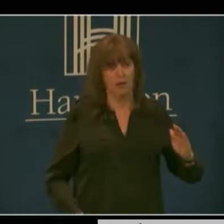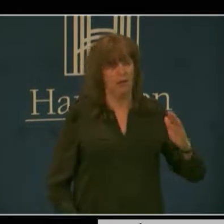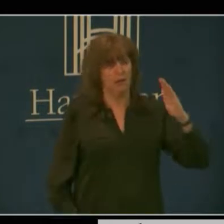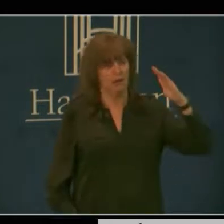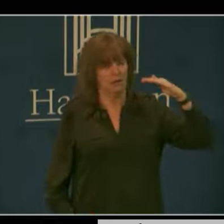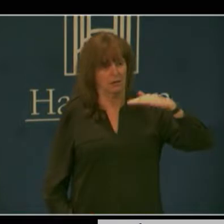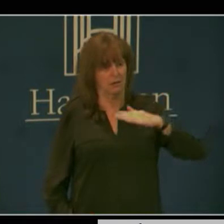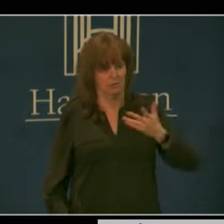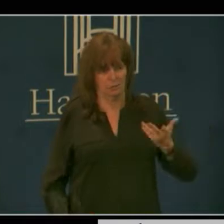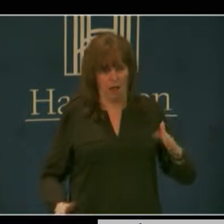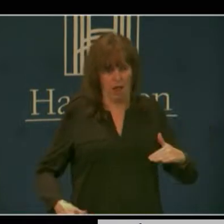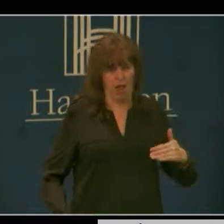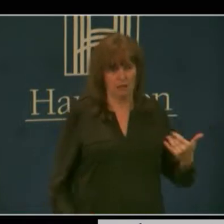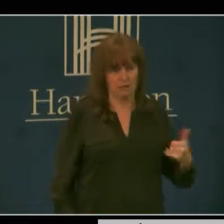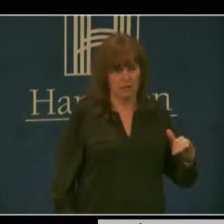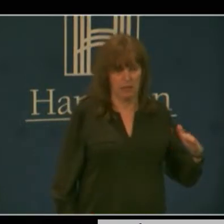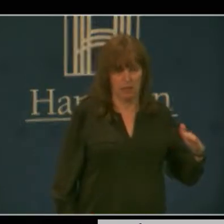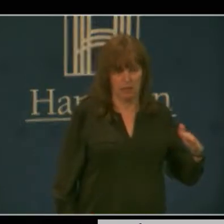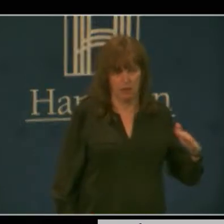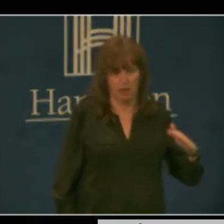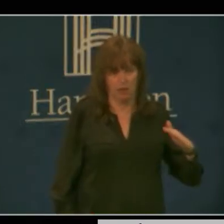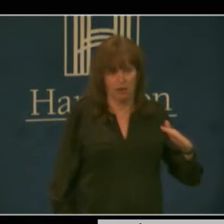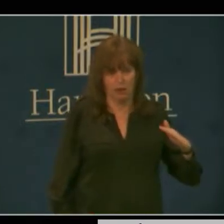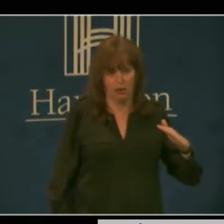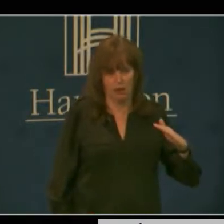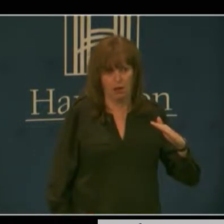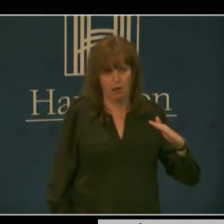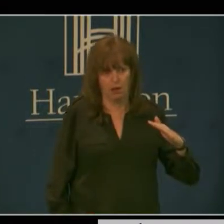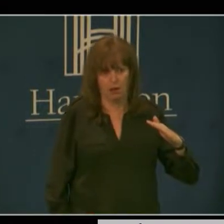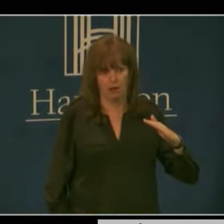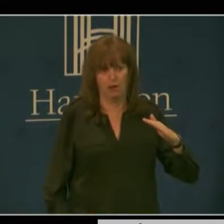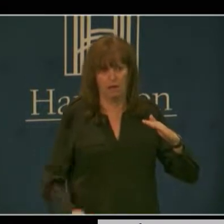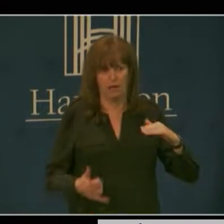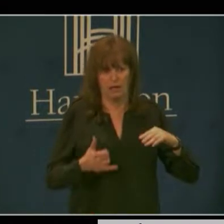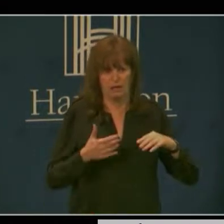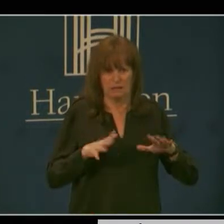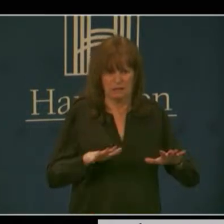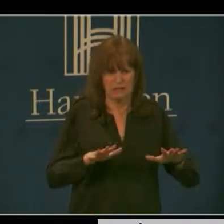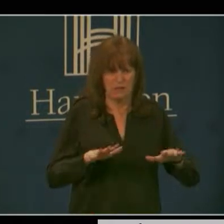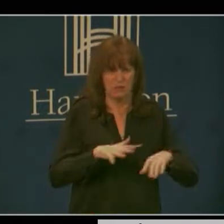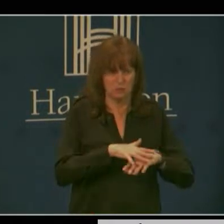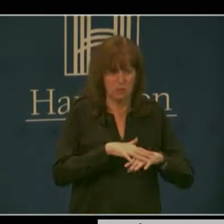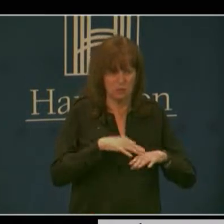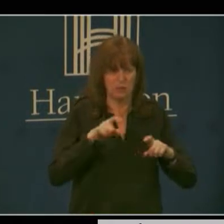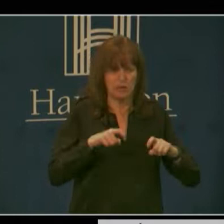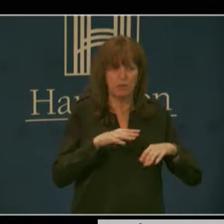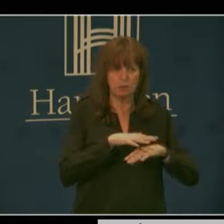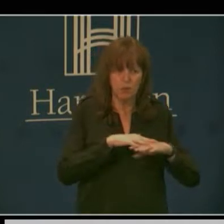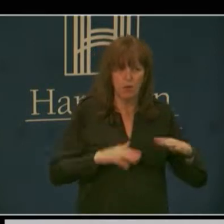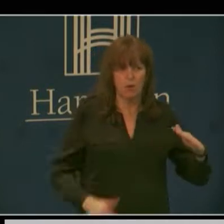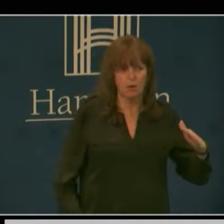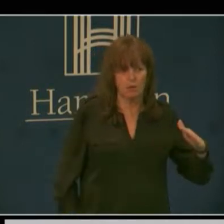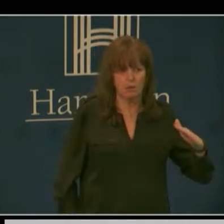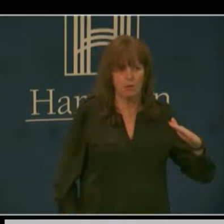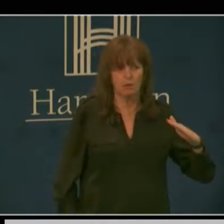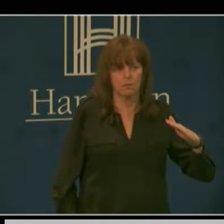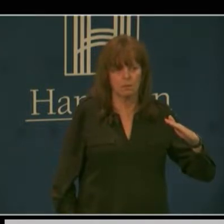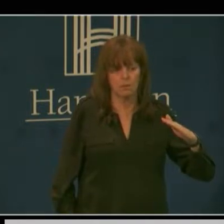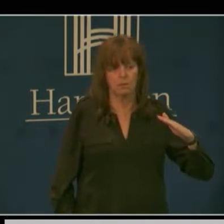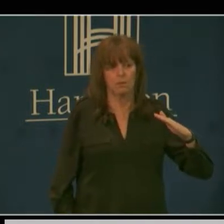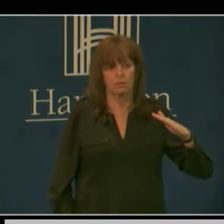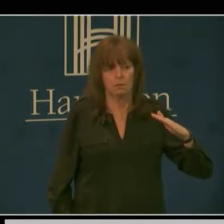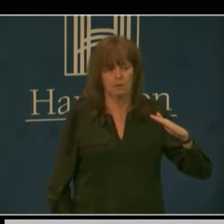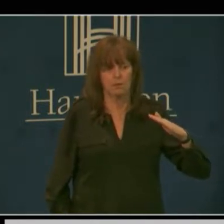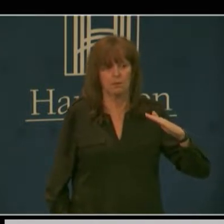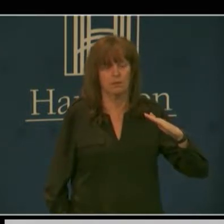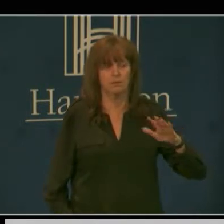want to elongate the period in which people get sick from this virus. If we look across to